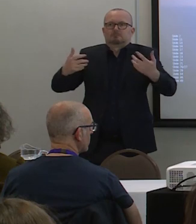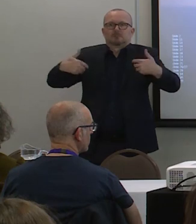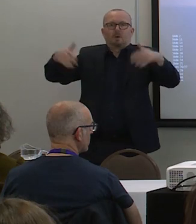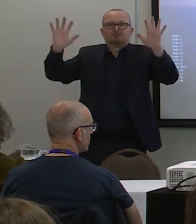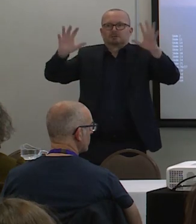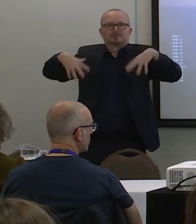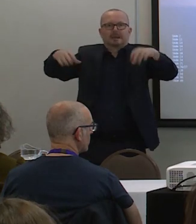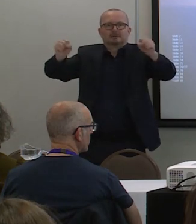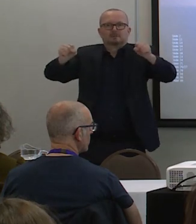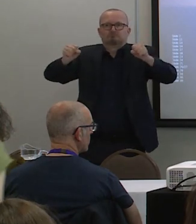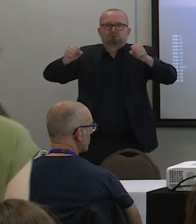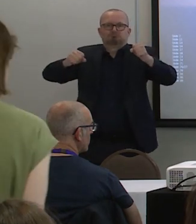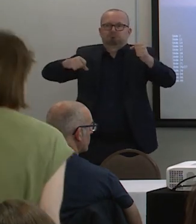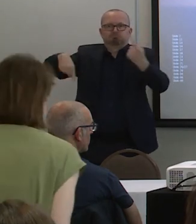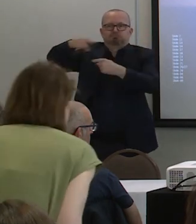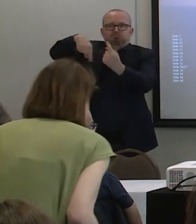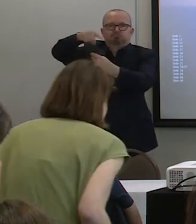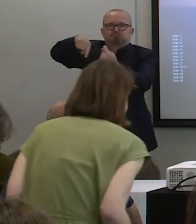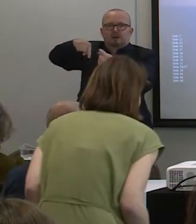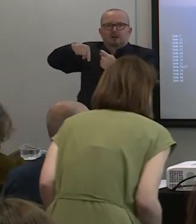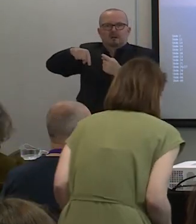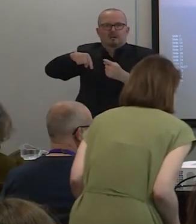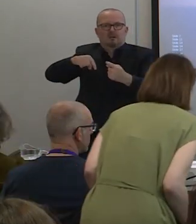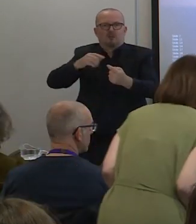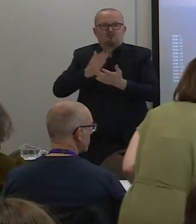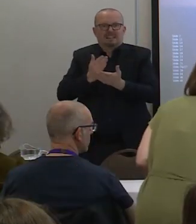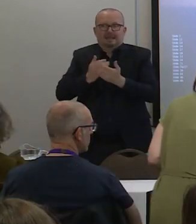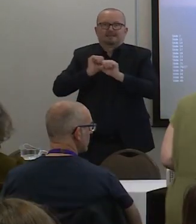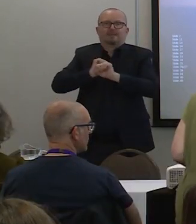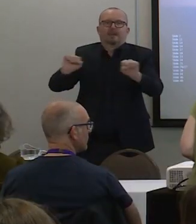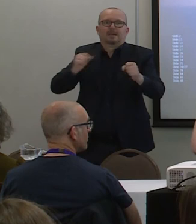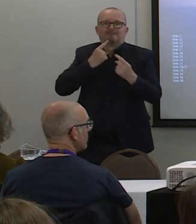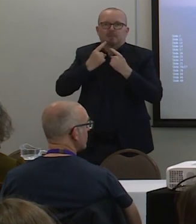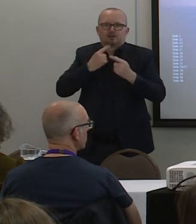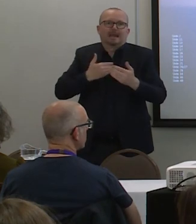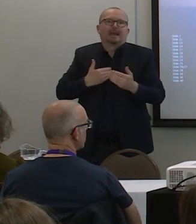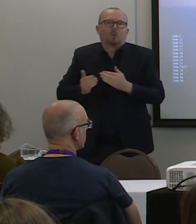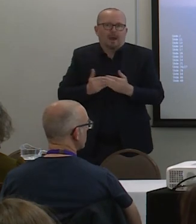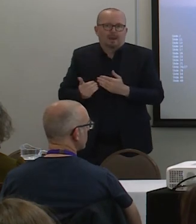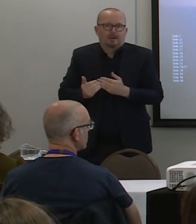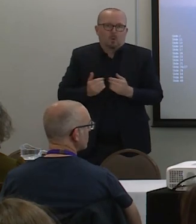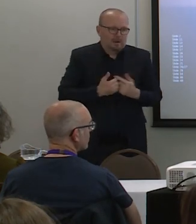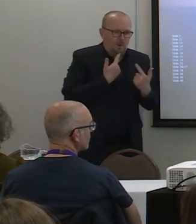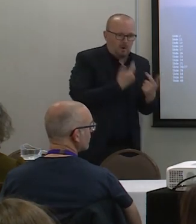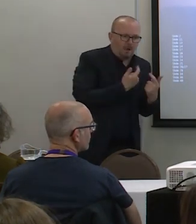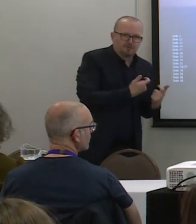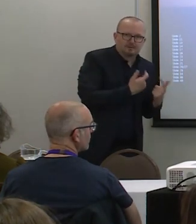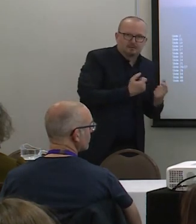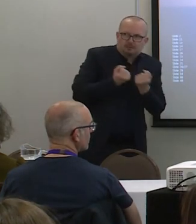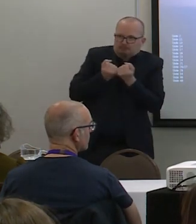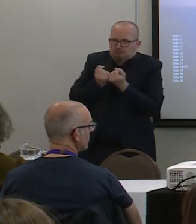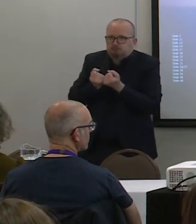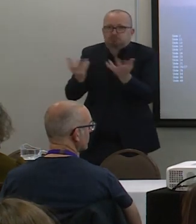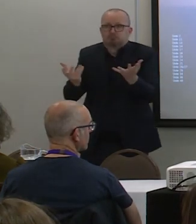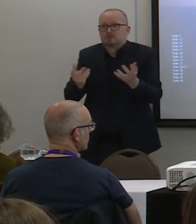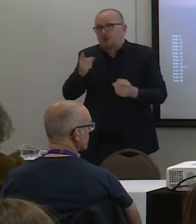it. Typically, it's their information anyway, and we're just looking after it and making it free again. And I really advocate for that. I think it's an